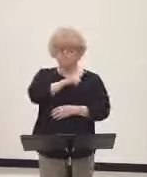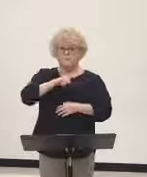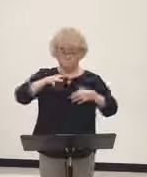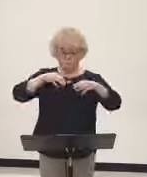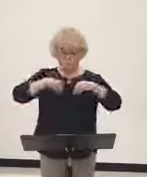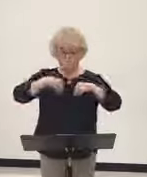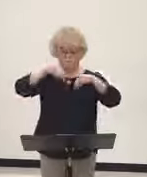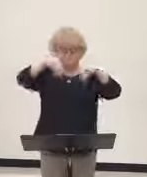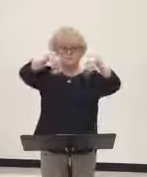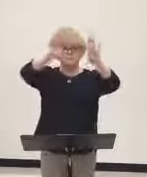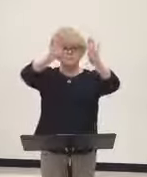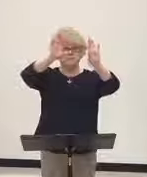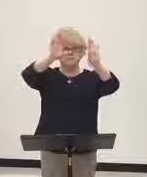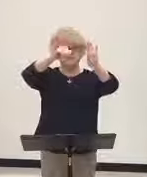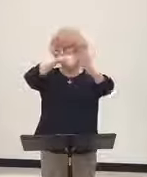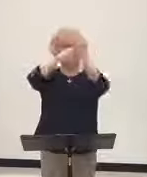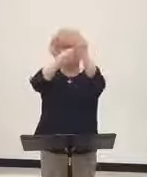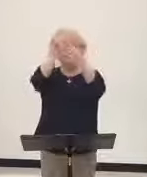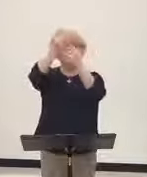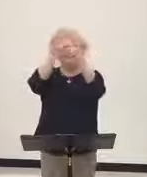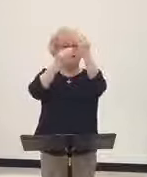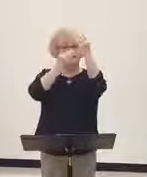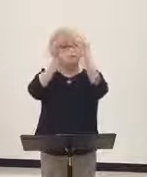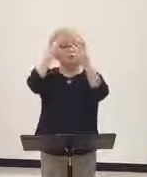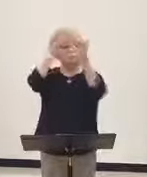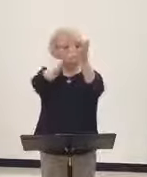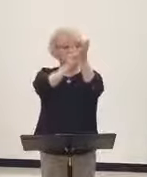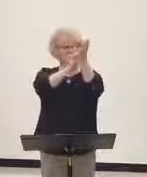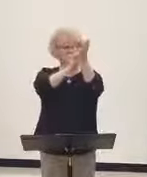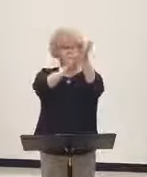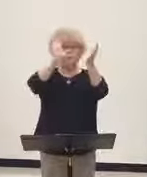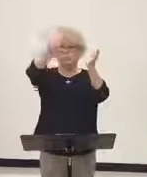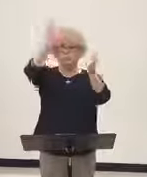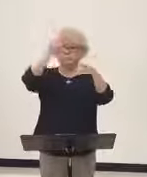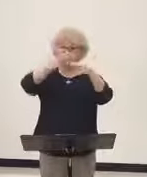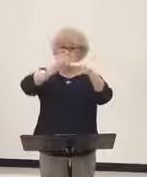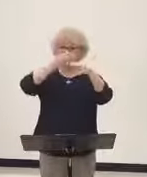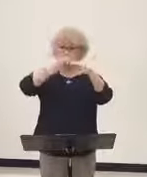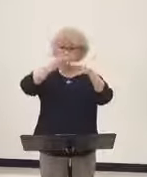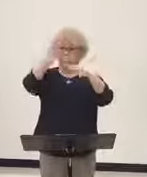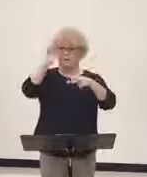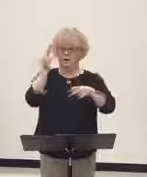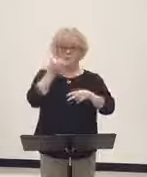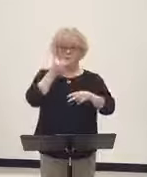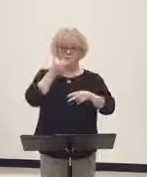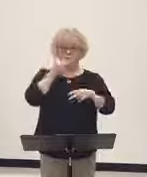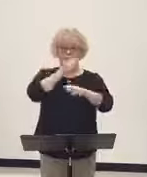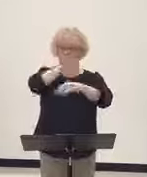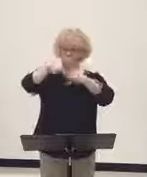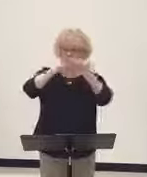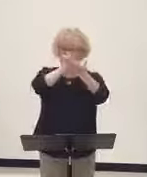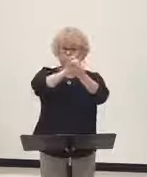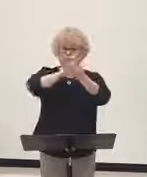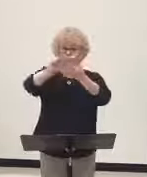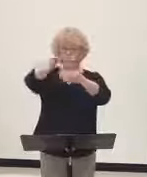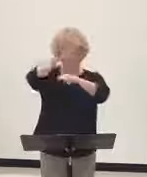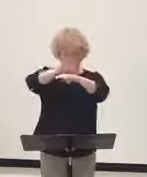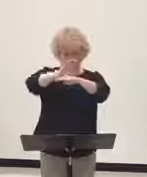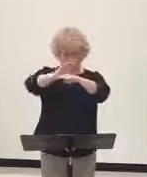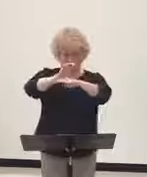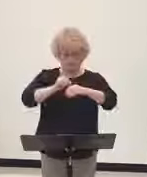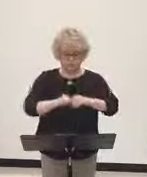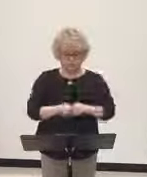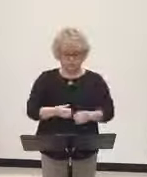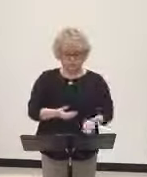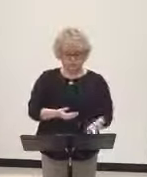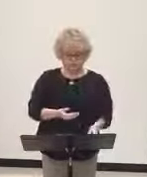Father. May the Lord accept the sacrifice at your hands for the praise and glory of his name, for our good and good of